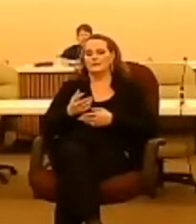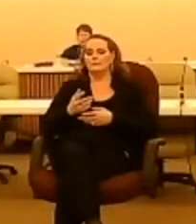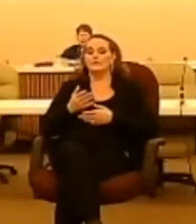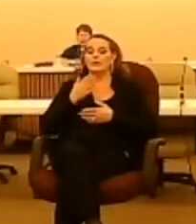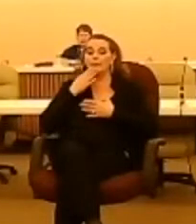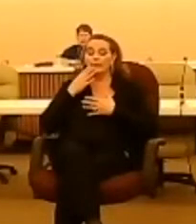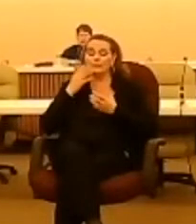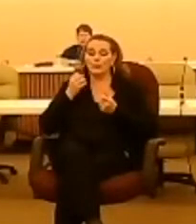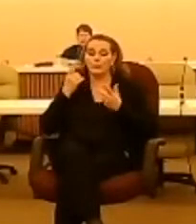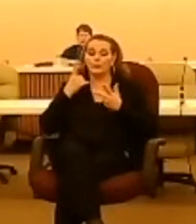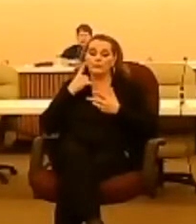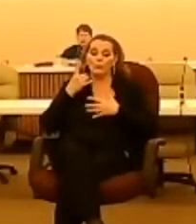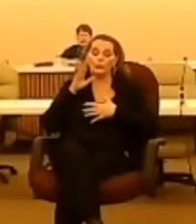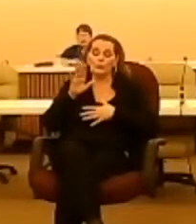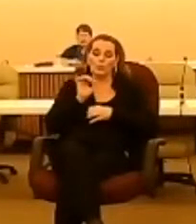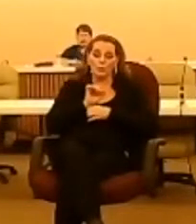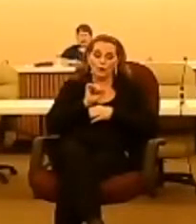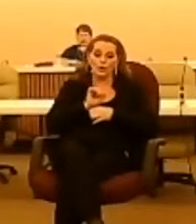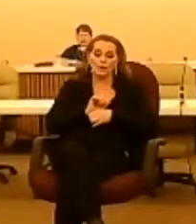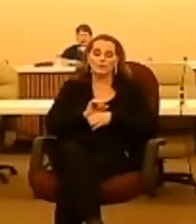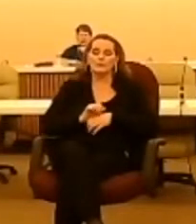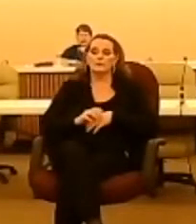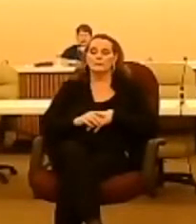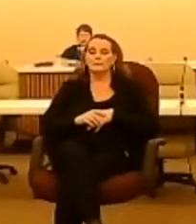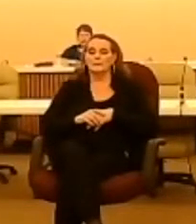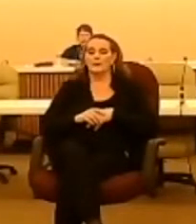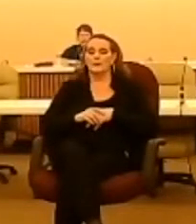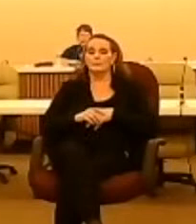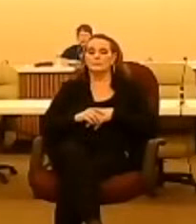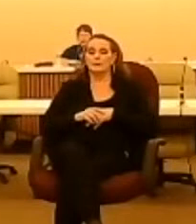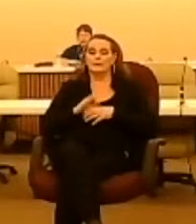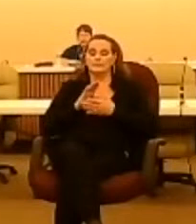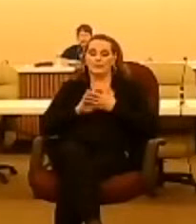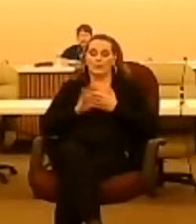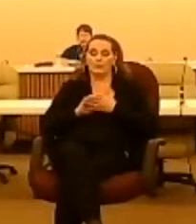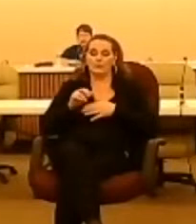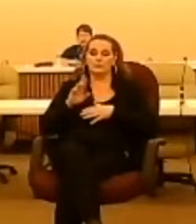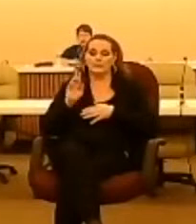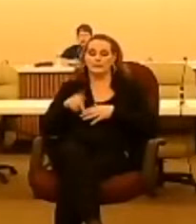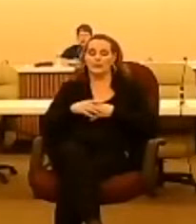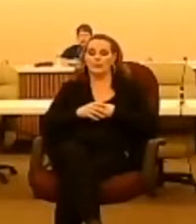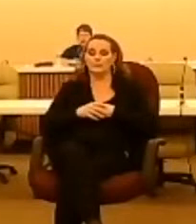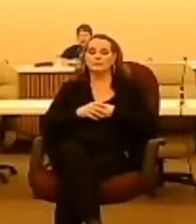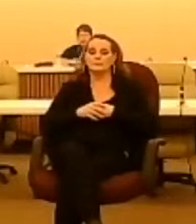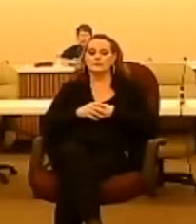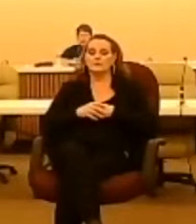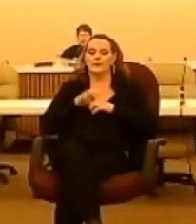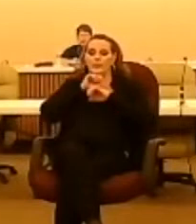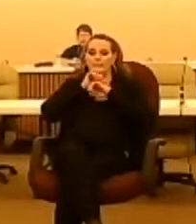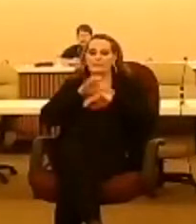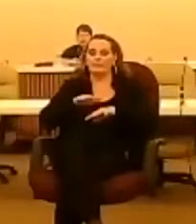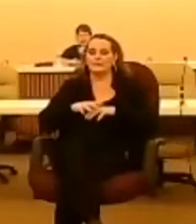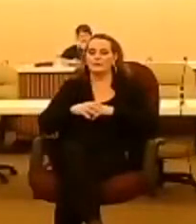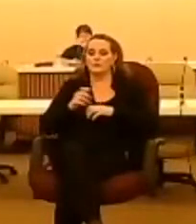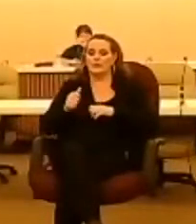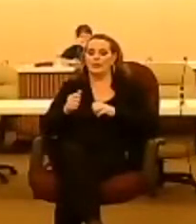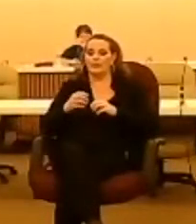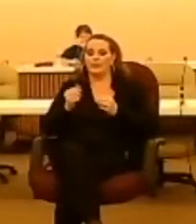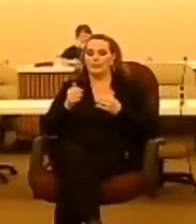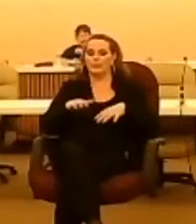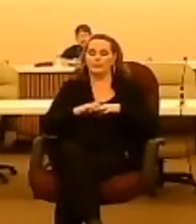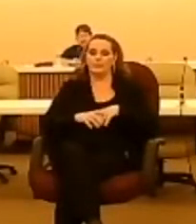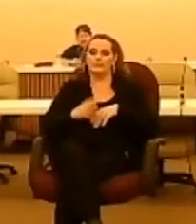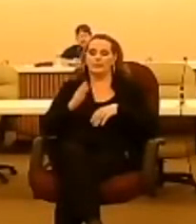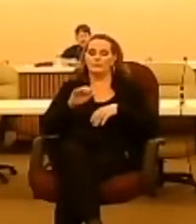much for the work you and are doing on cleaning up the contamination that